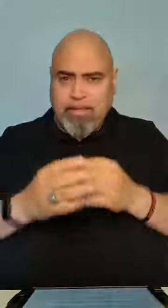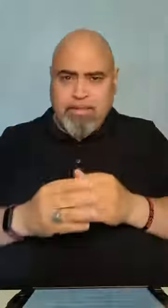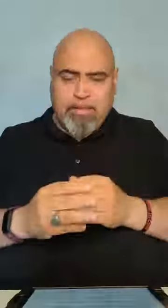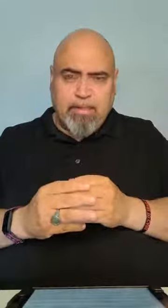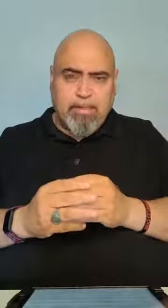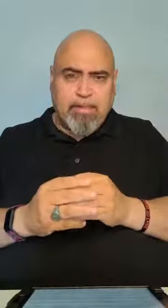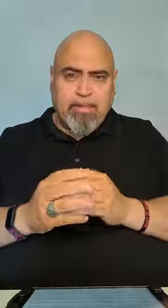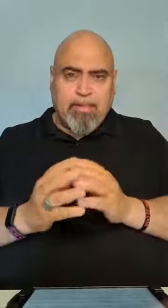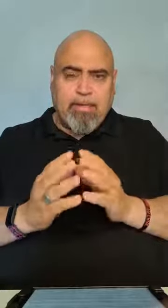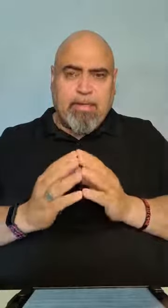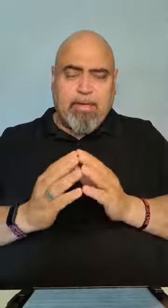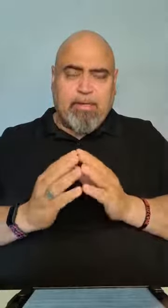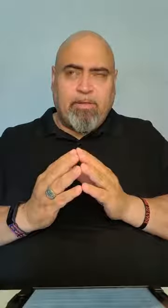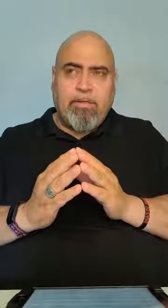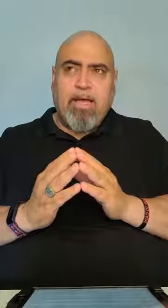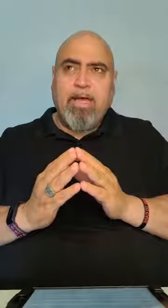eyes, not through the eyes